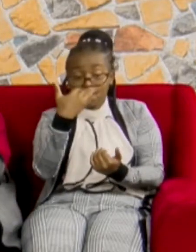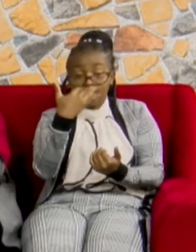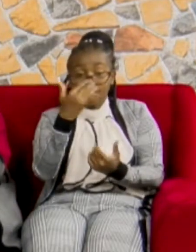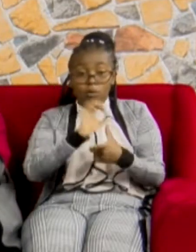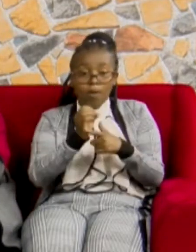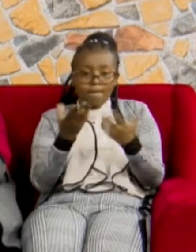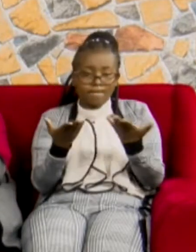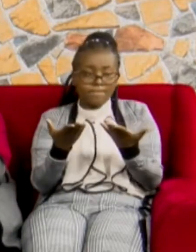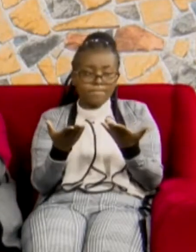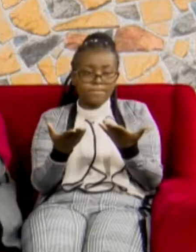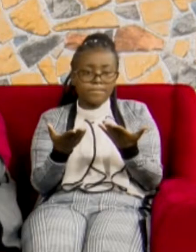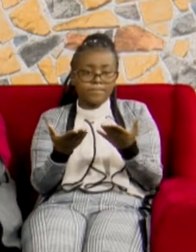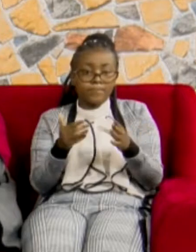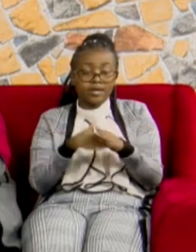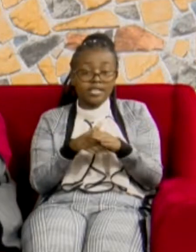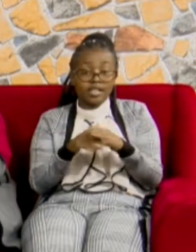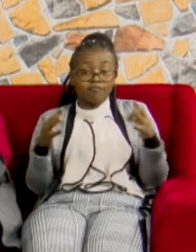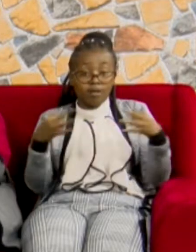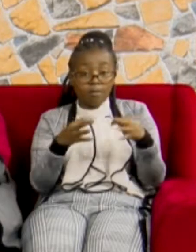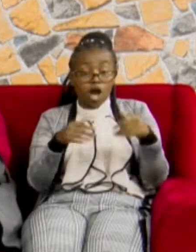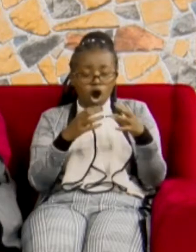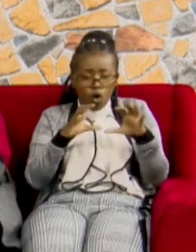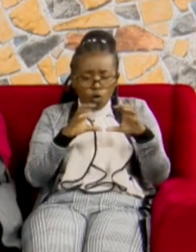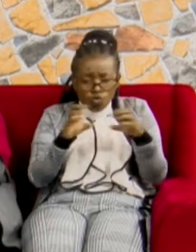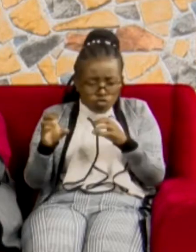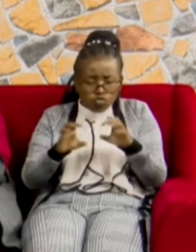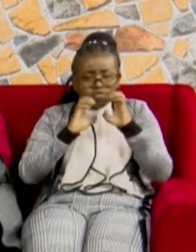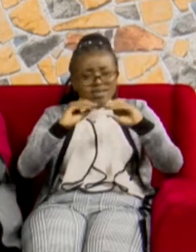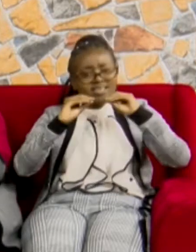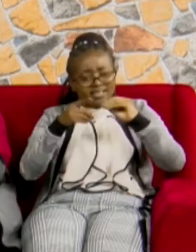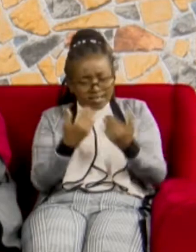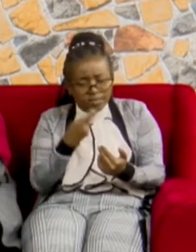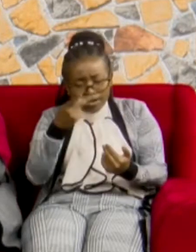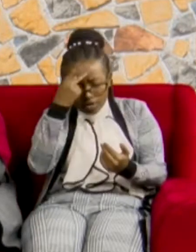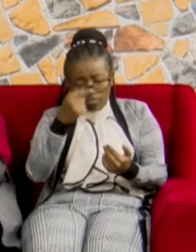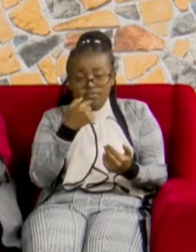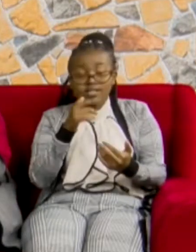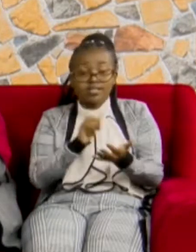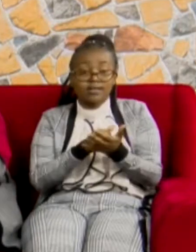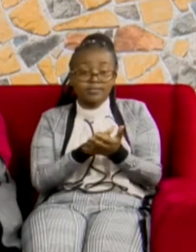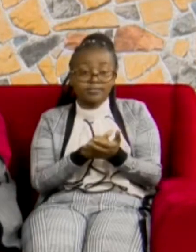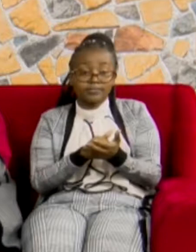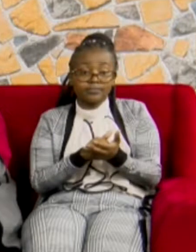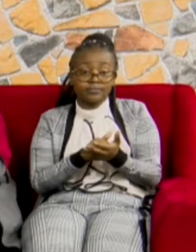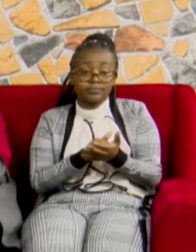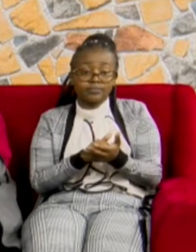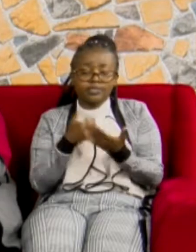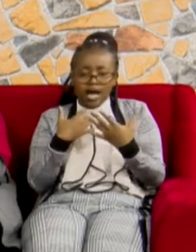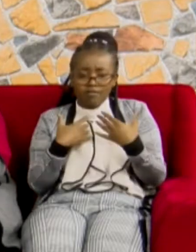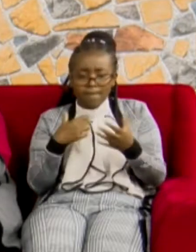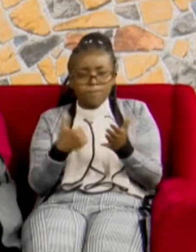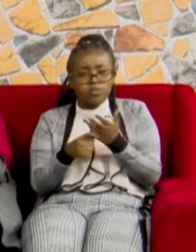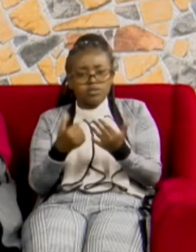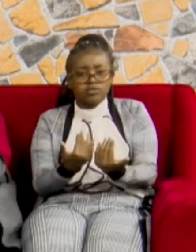the risk factors within the family, how to educate those parents to say there's something going on with my